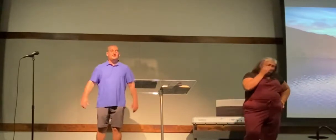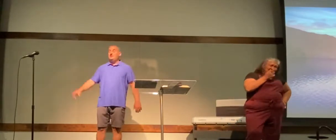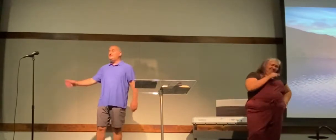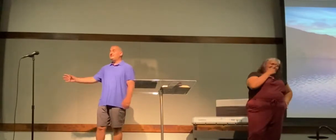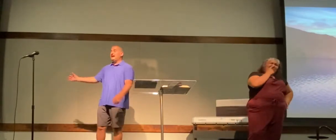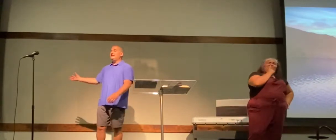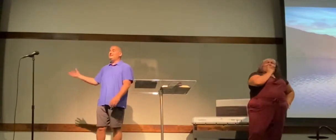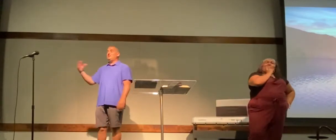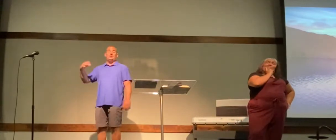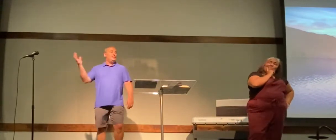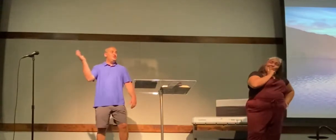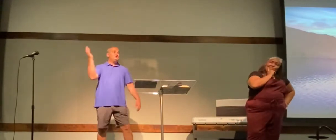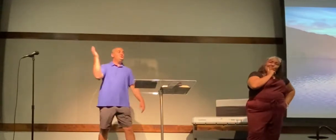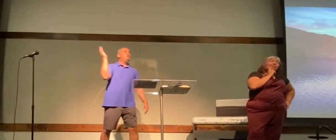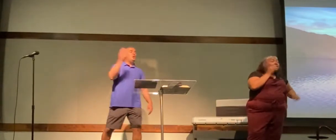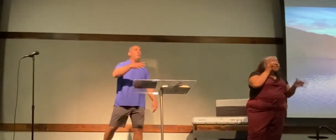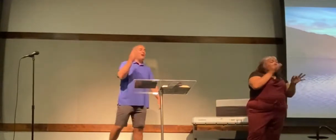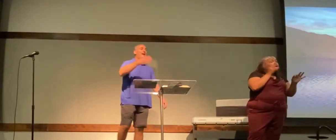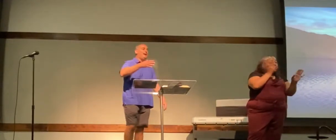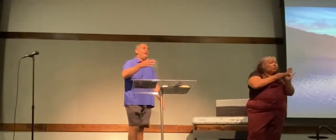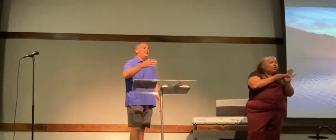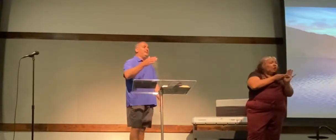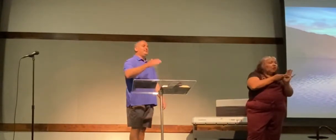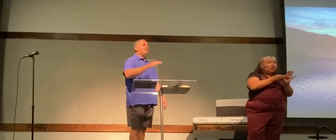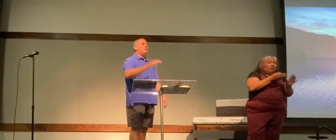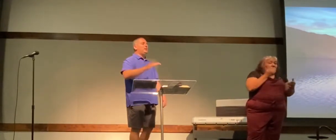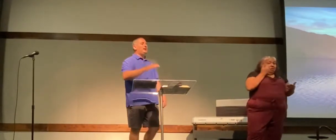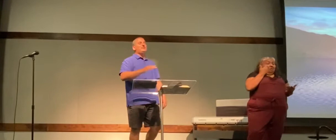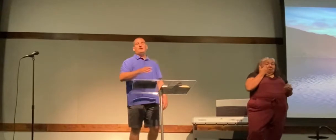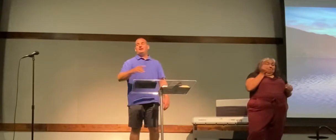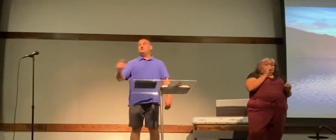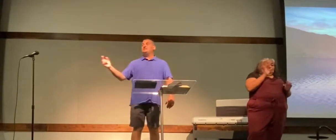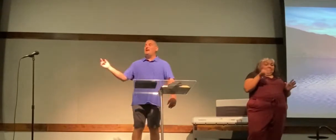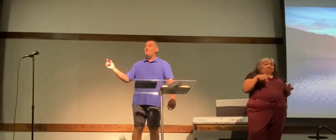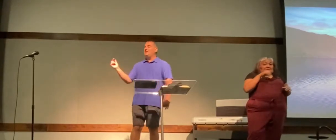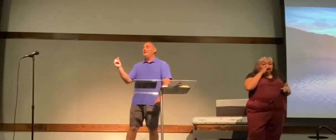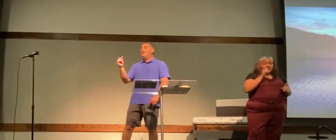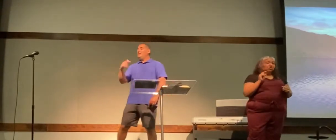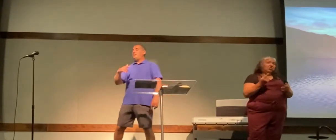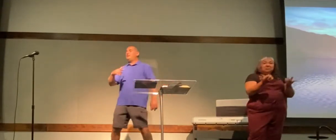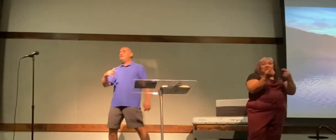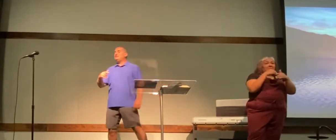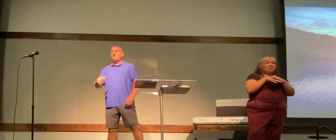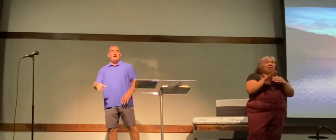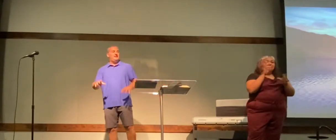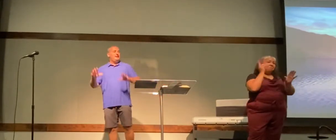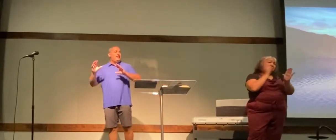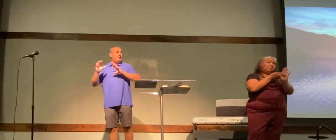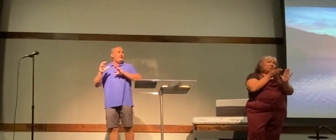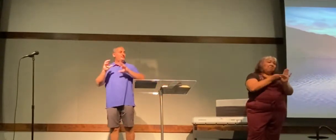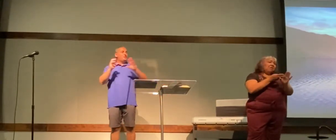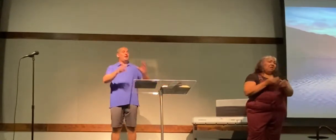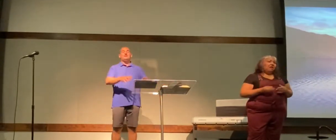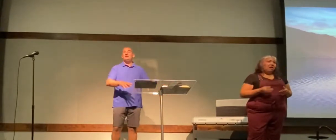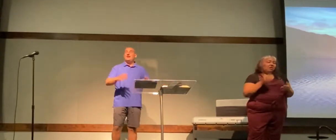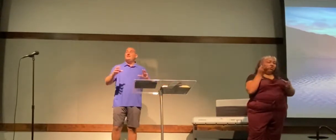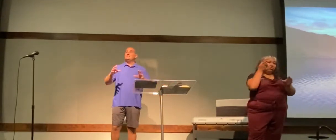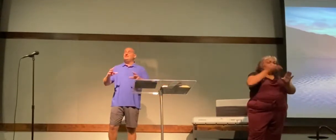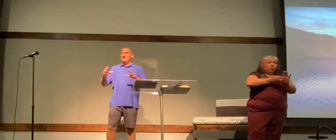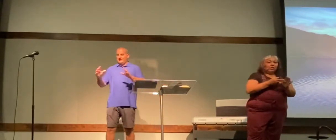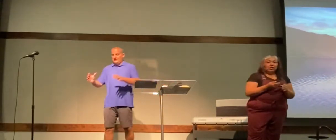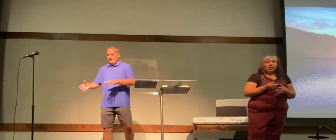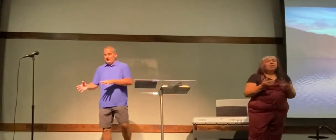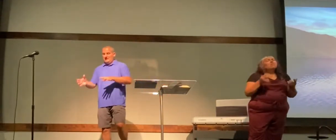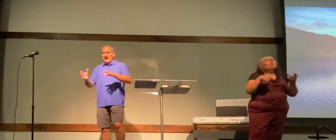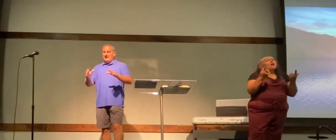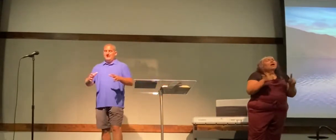on. So he decided to join. Knew nobody. Didn't know anybody, just came in and participated, and he joined in, and here's the